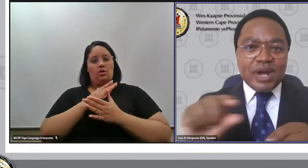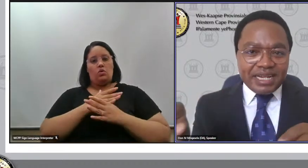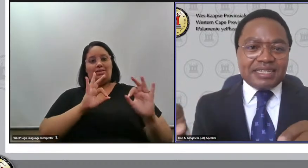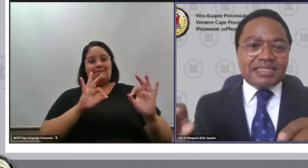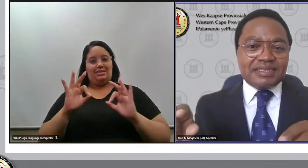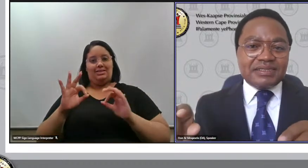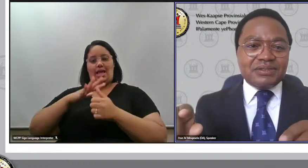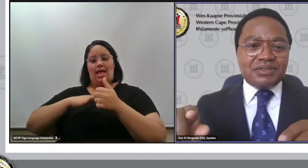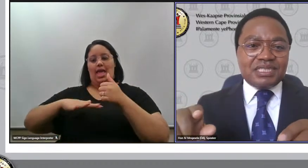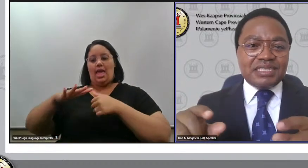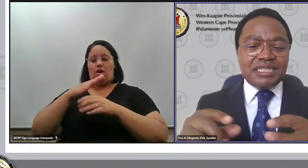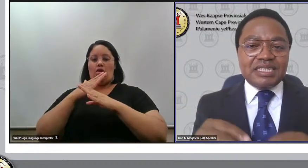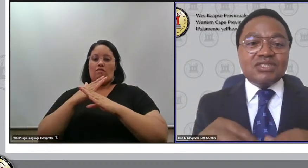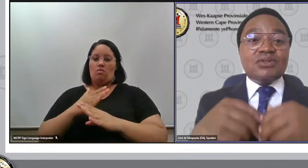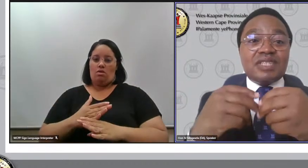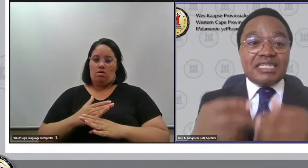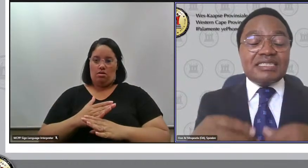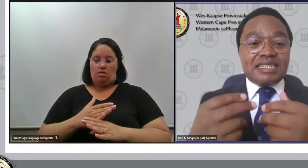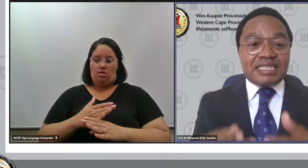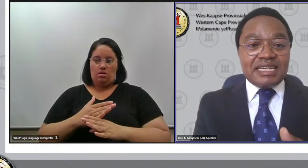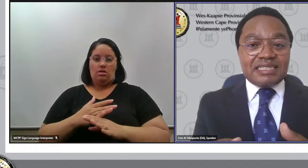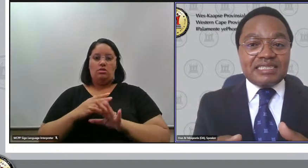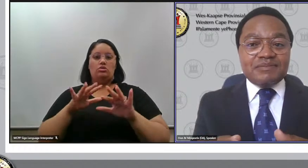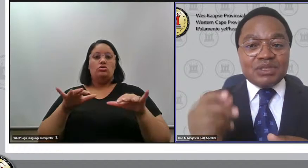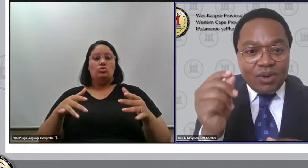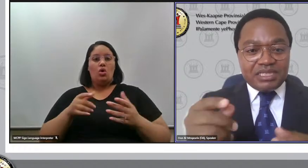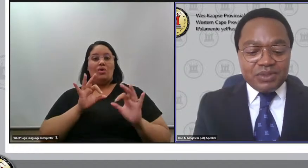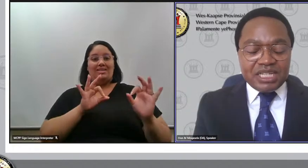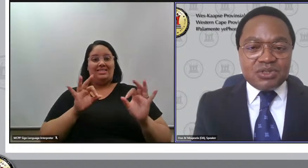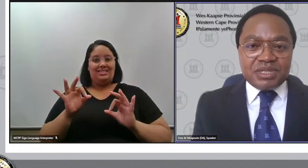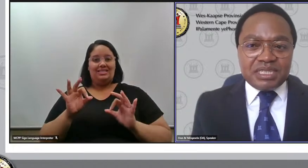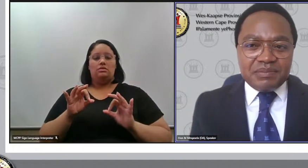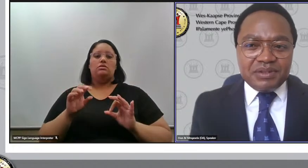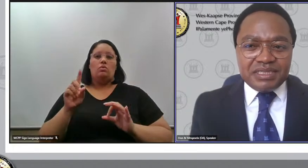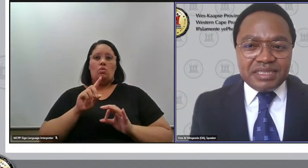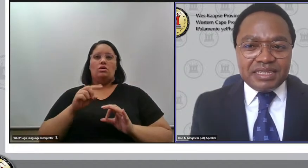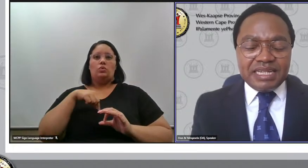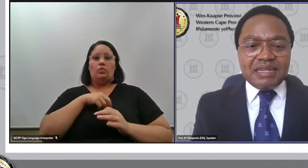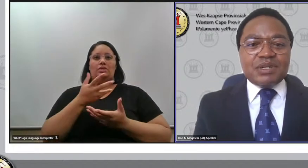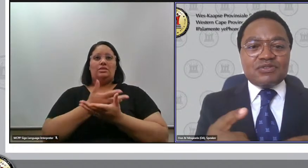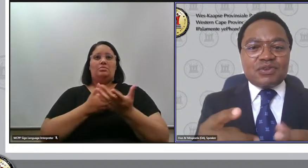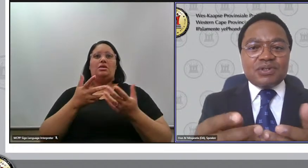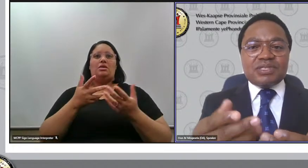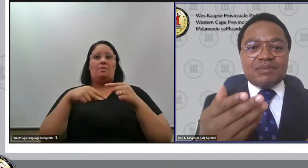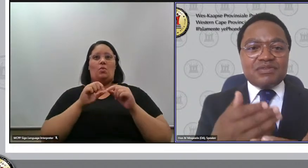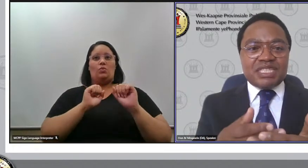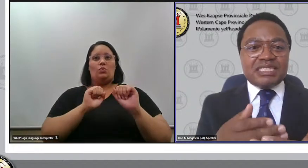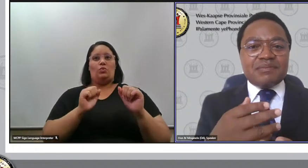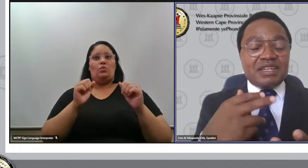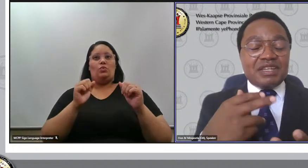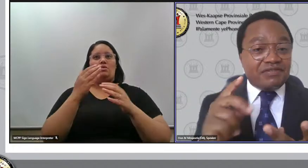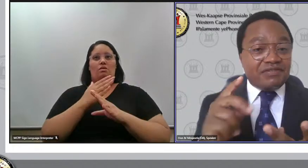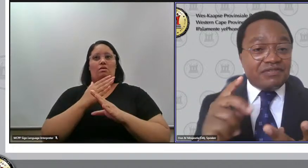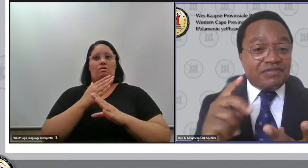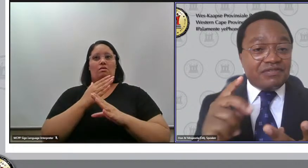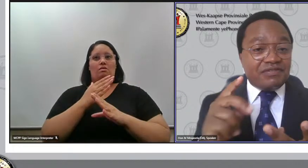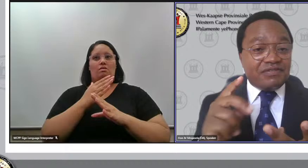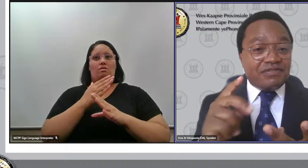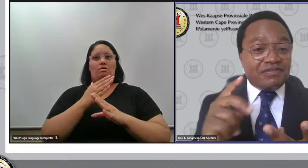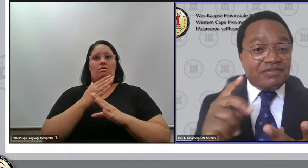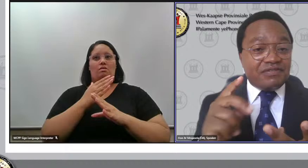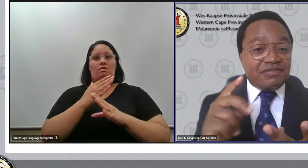area of work, you see. So that is exactly what we are talking about in that area. But of course, some of these happen